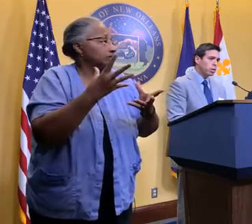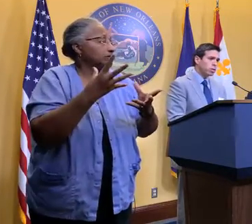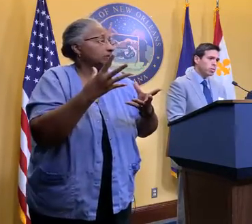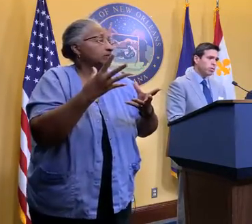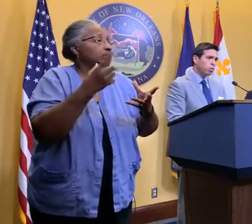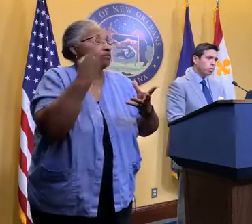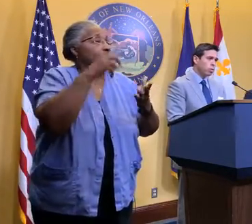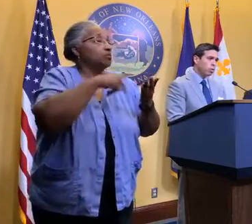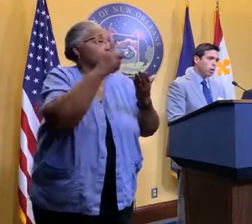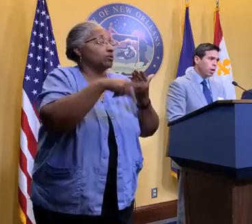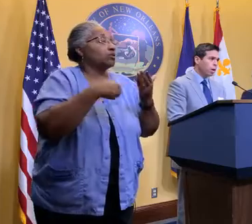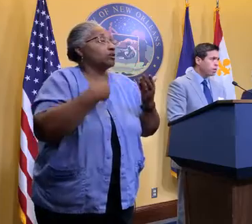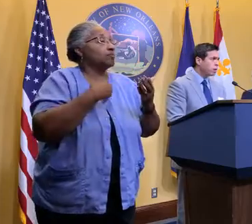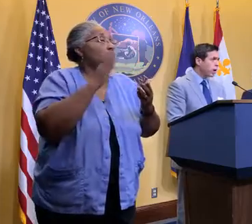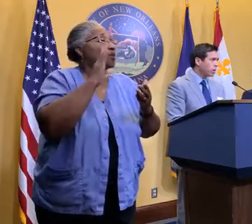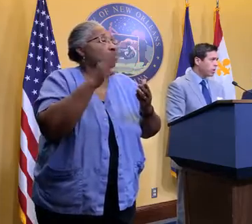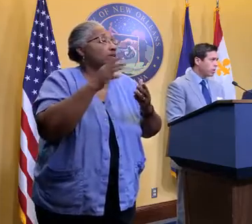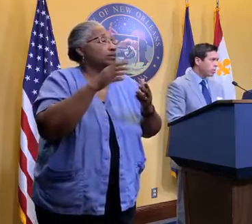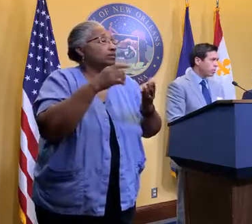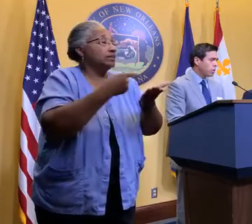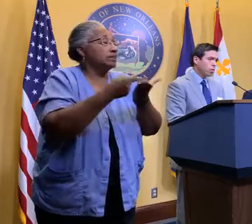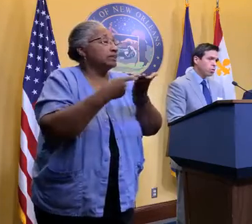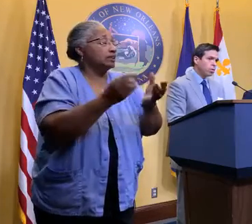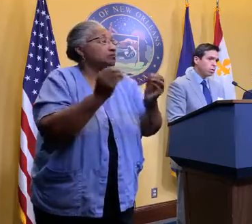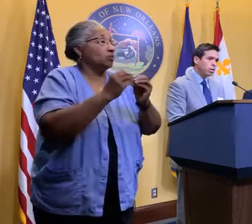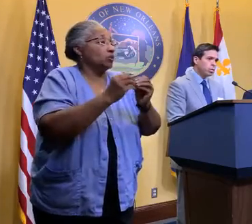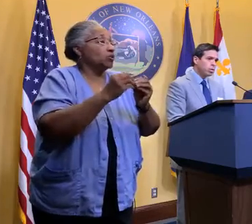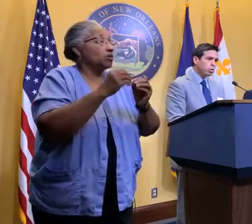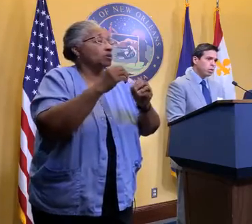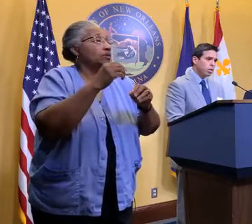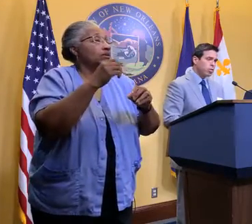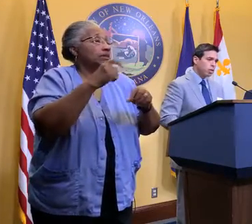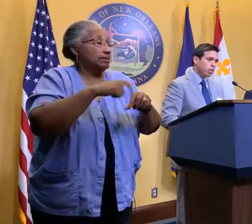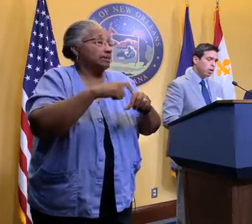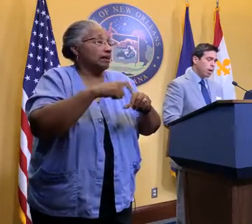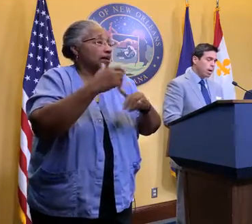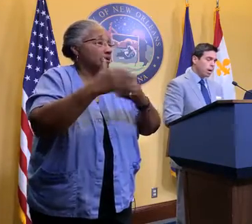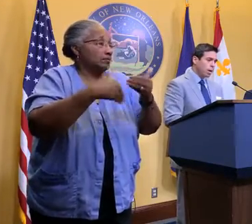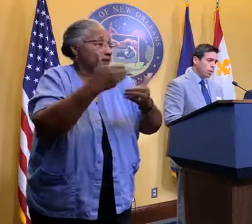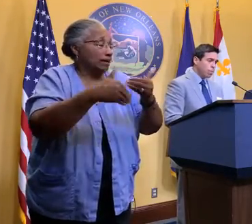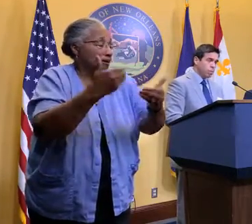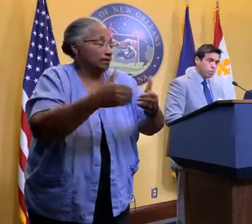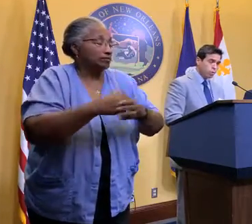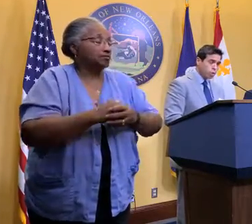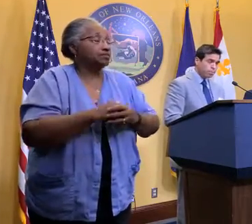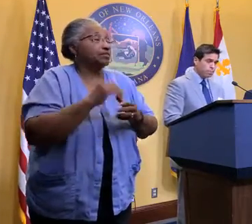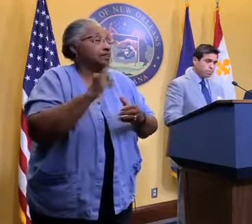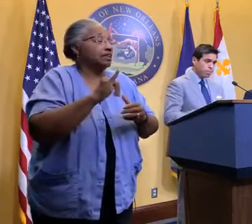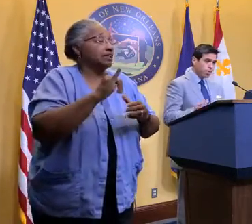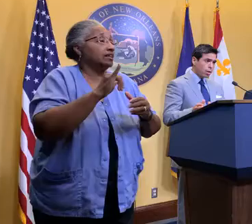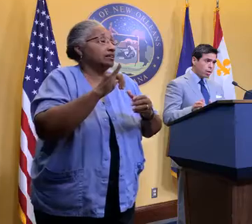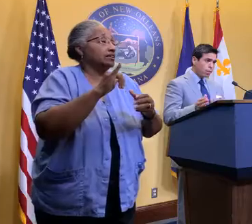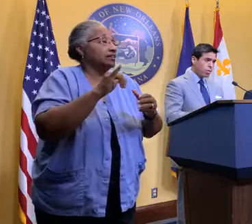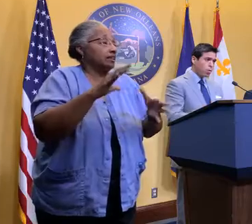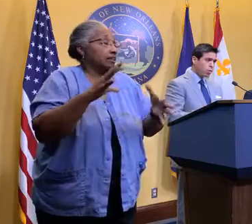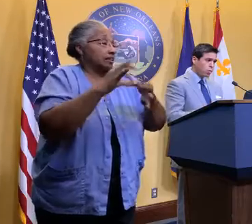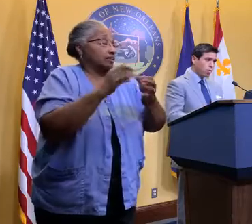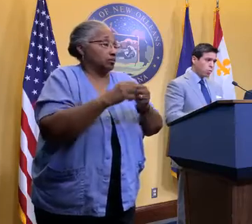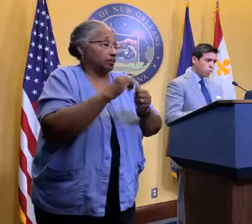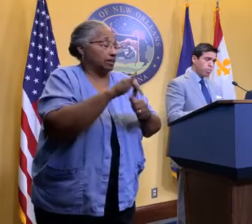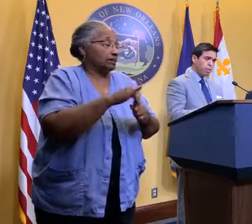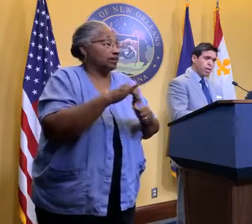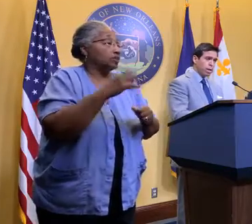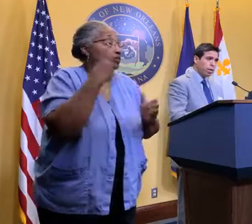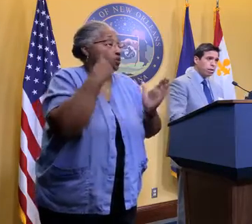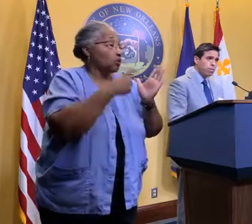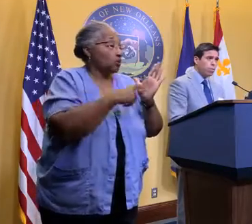and I'll try to get a little bit more into the timing and some of the granular detail associated with the furlough day. If you notice,